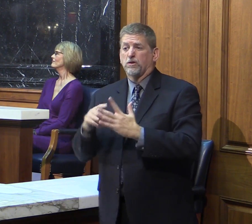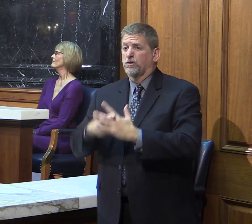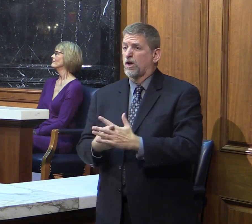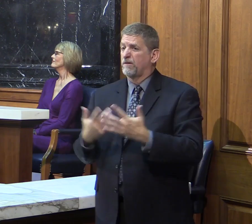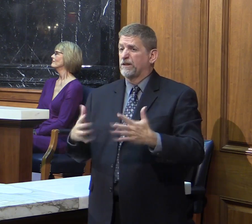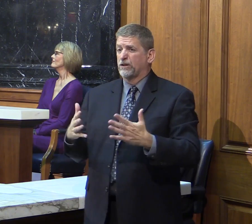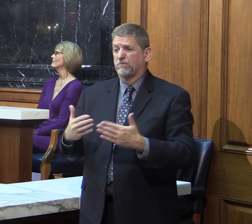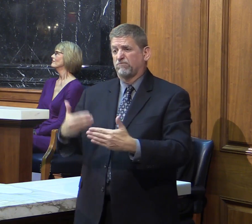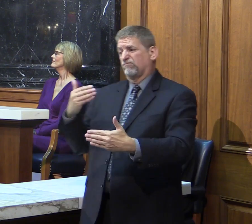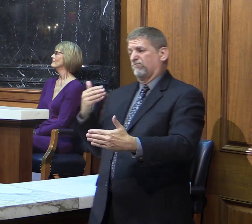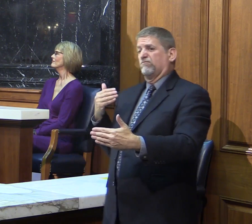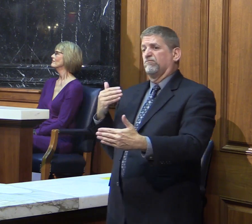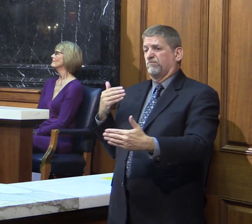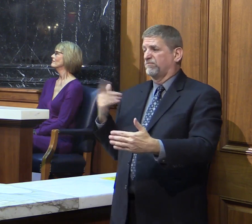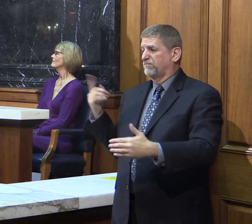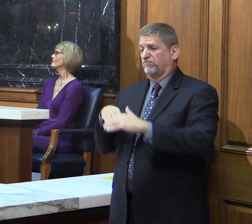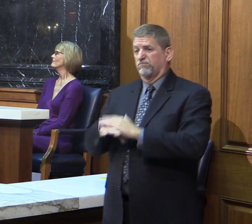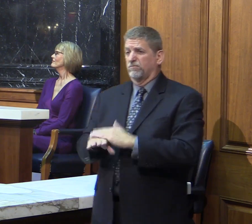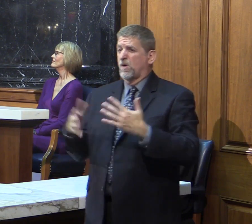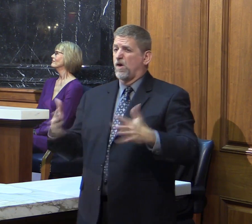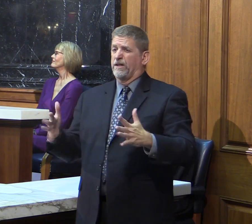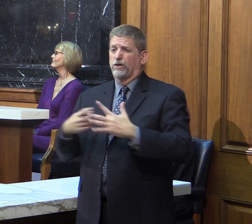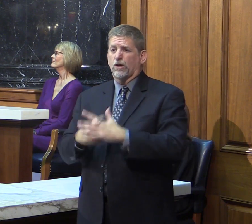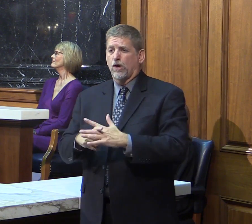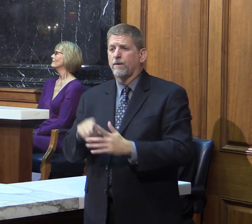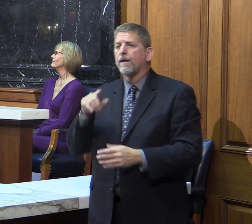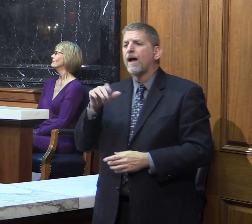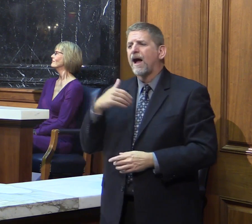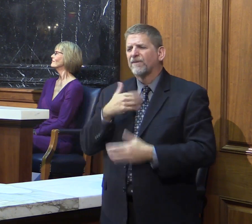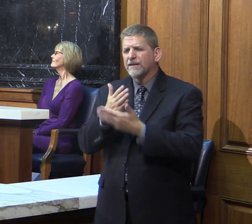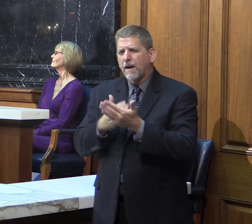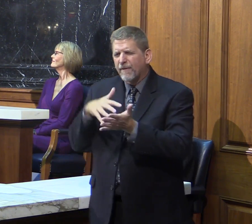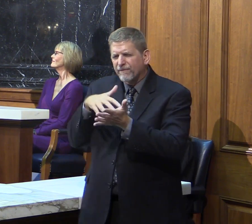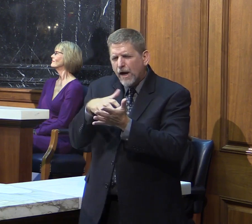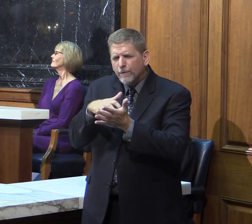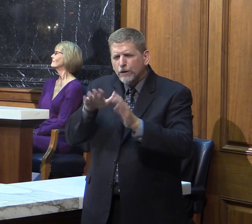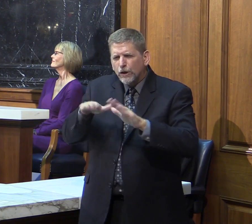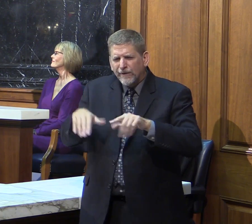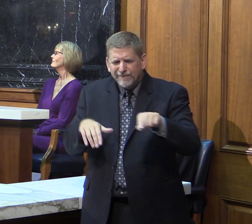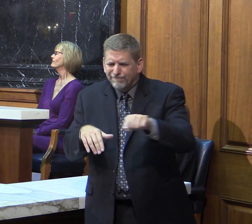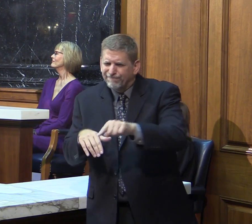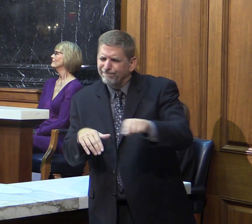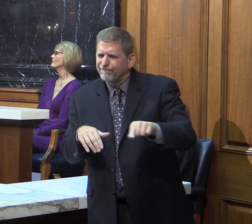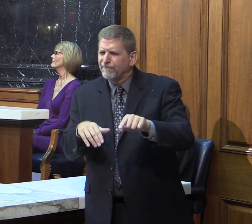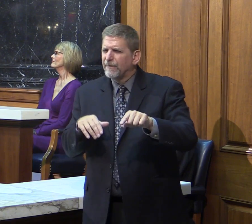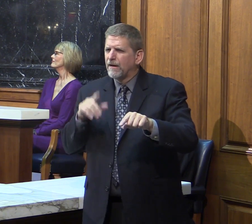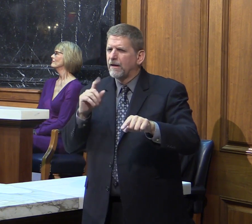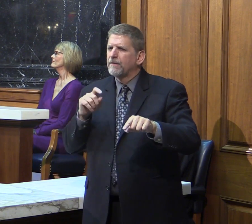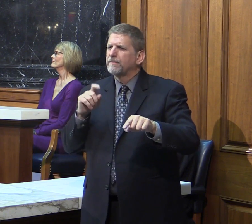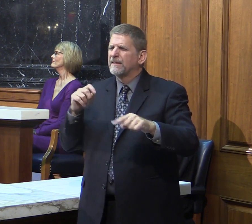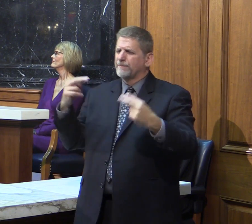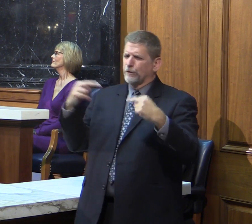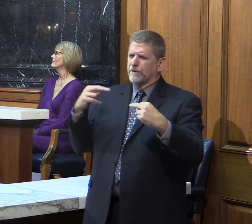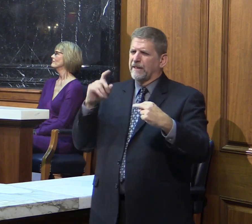interview. Our most vulnerable children deserve a fair start too. So I call for us to